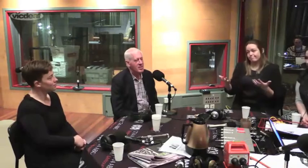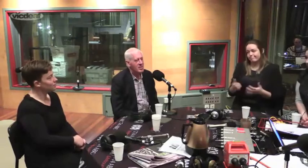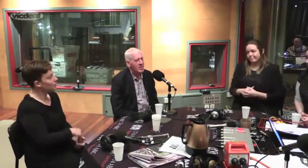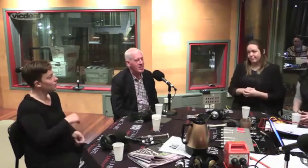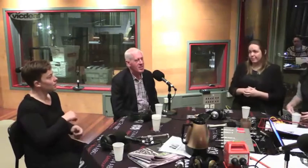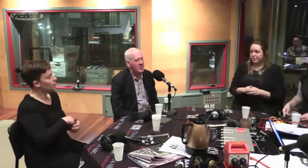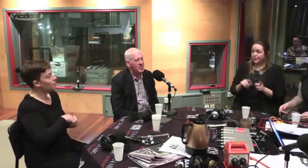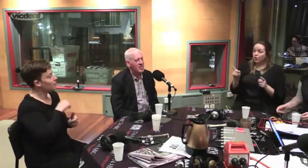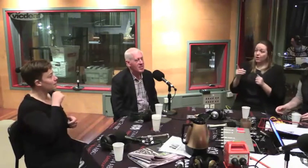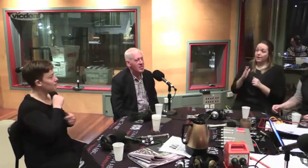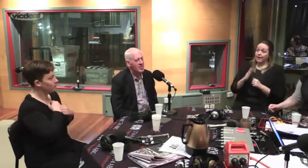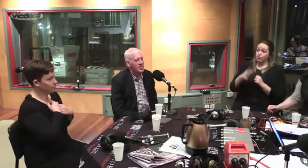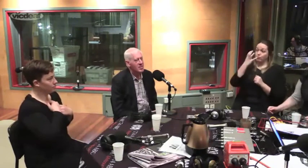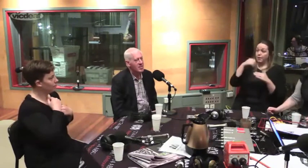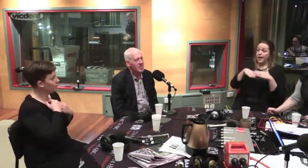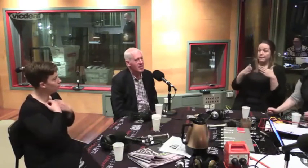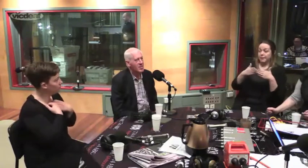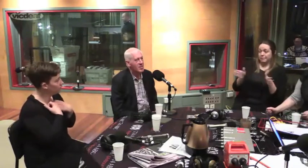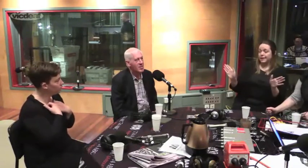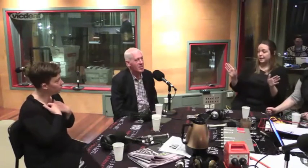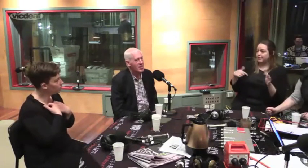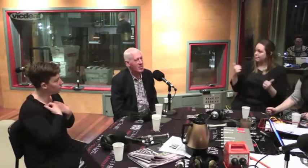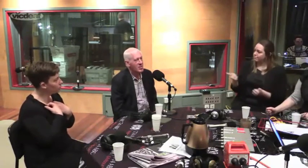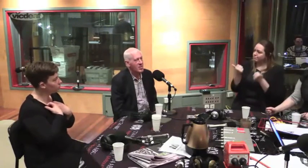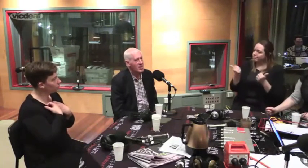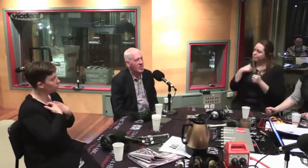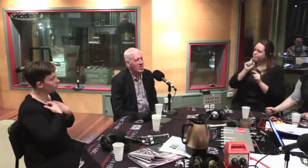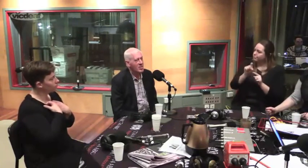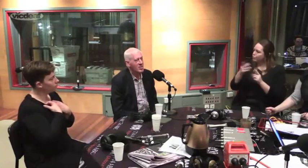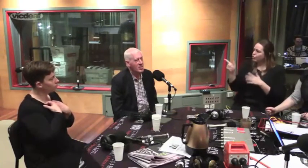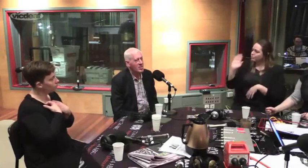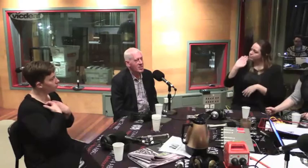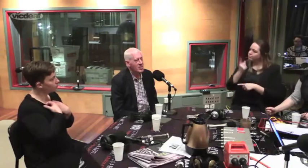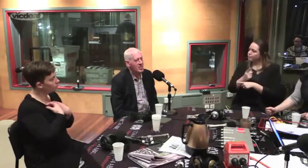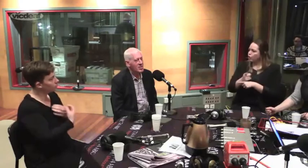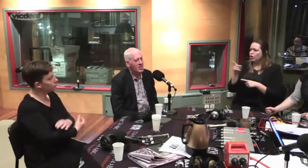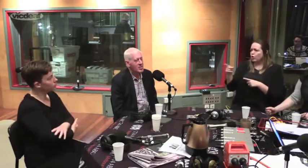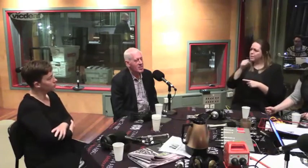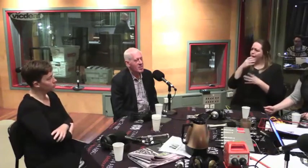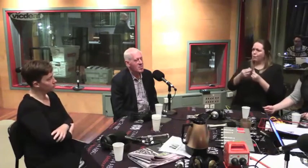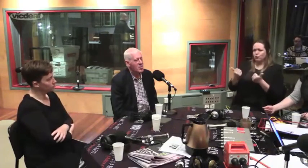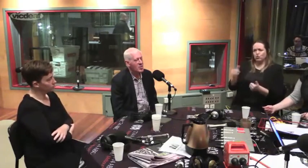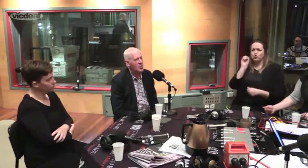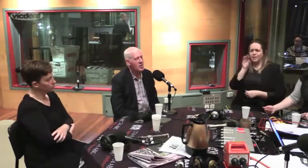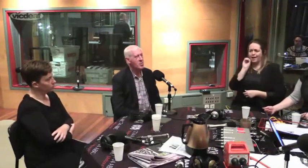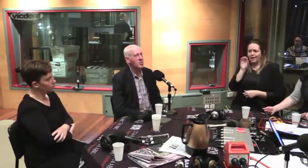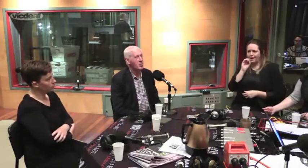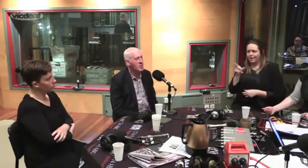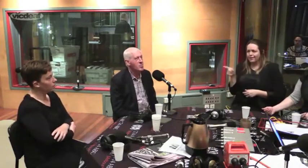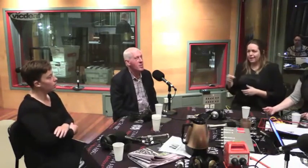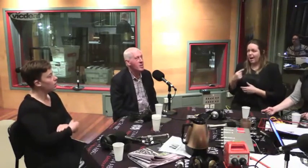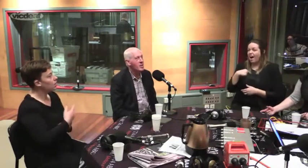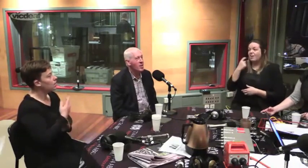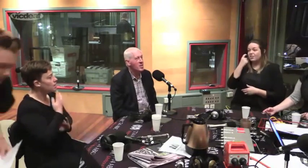known you to be grumpy, and I've been at plenty of places where you've spoken from over the years, and you're a man of enormous good humour. I try not to be